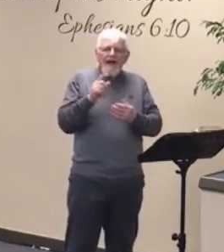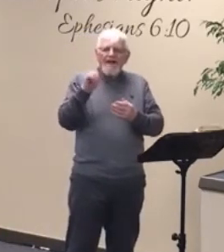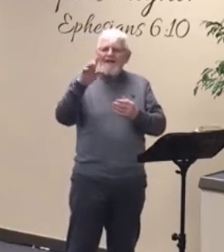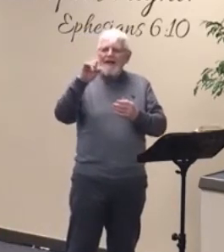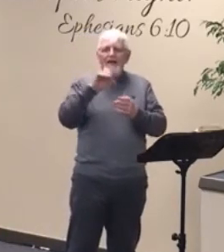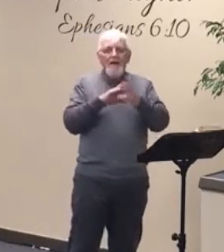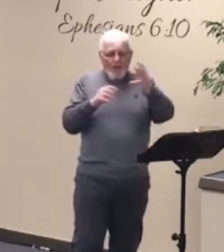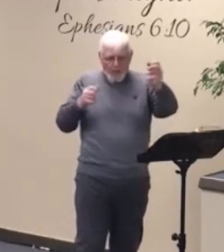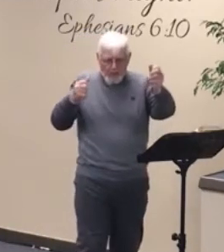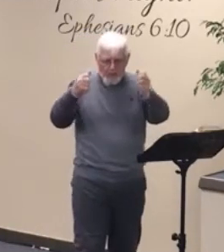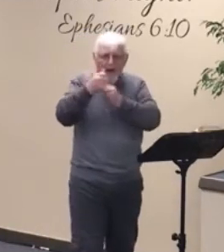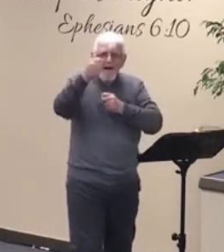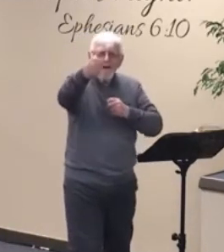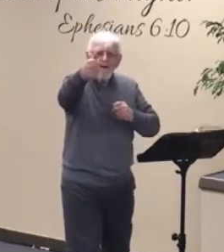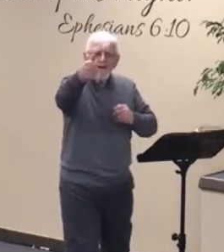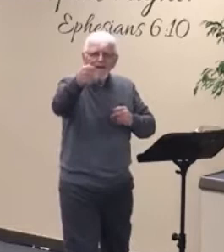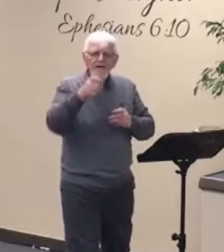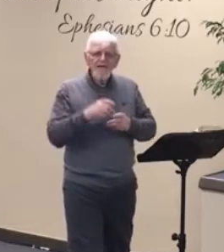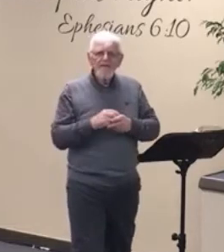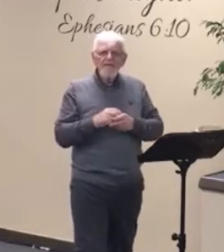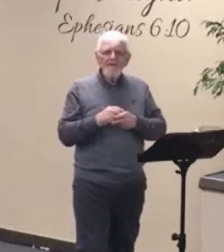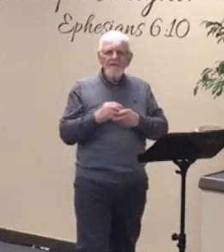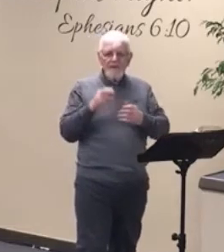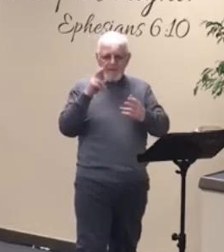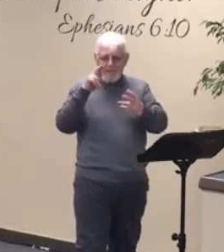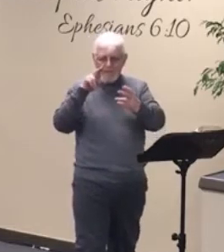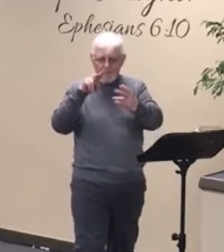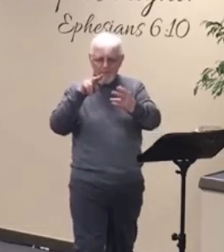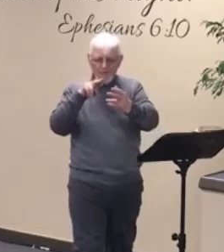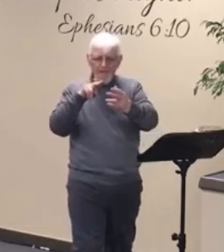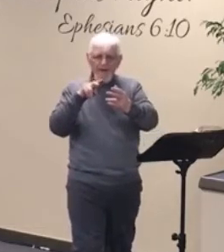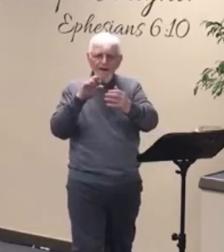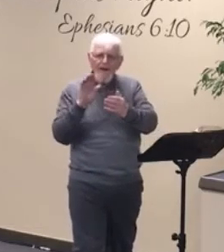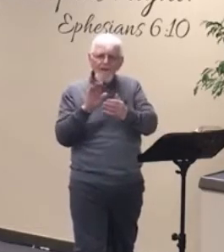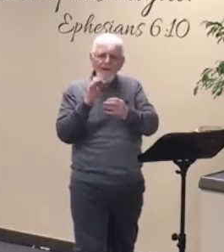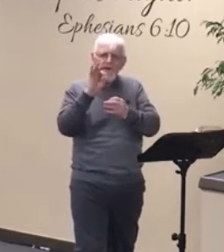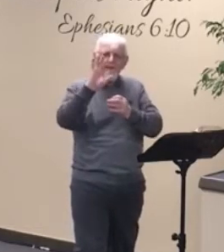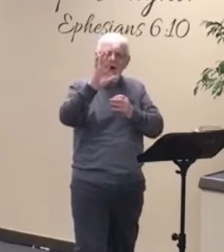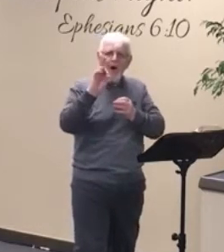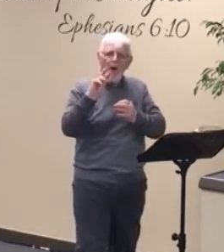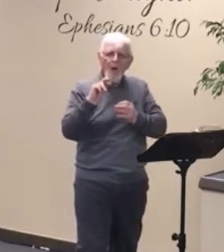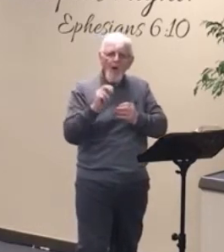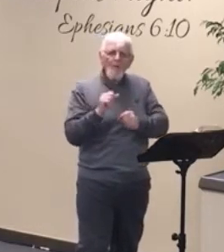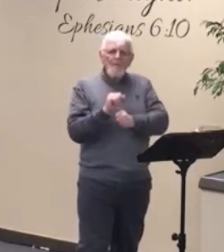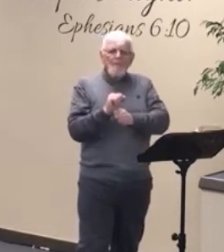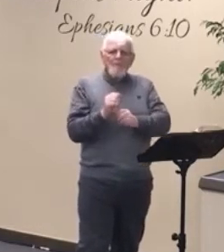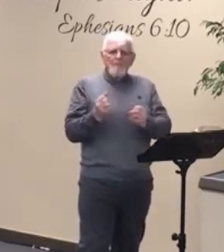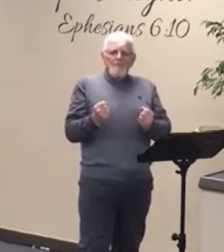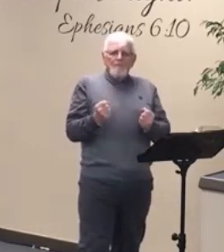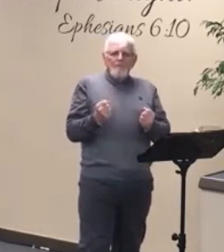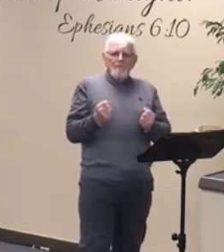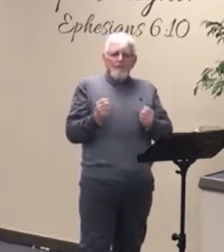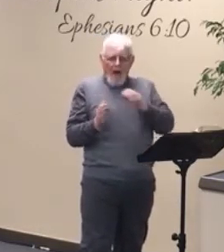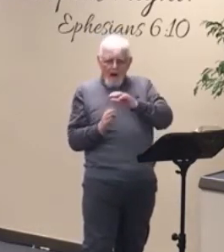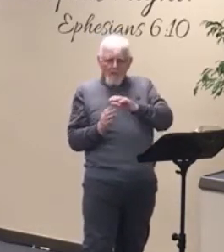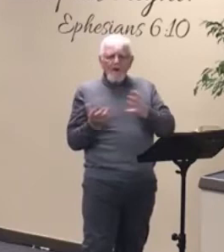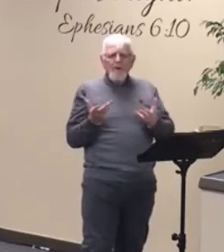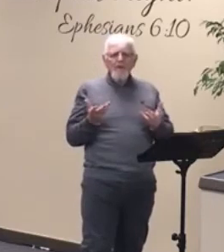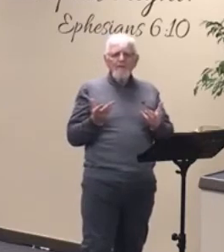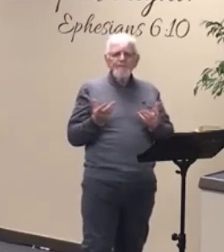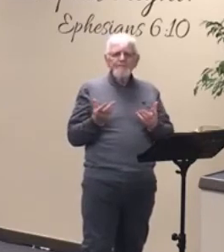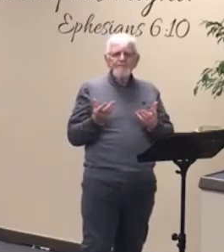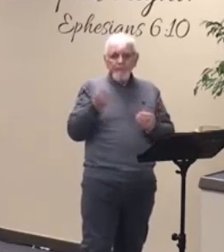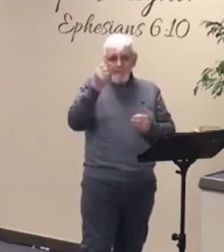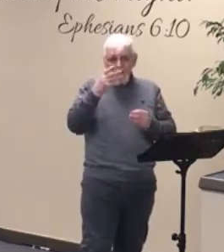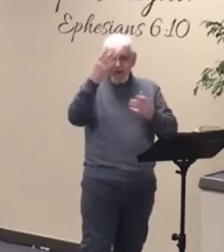own. Humbleness is recognizing the limits of your own abilities, talents, and strengths. What is humbleness? A